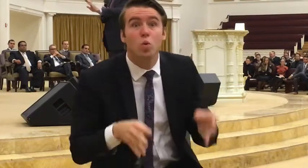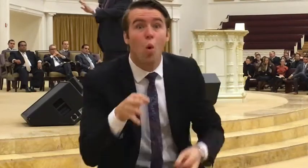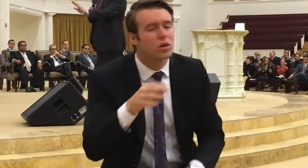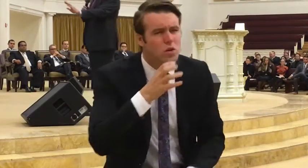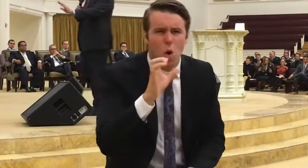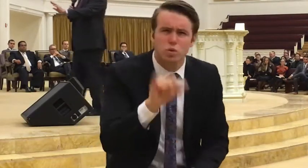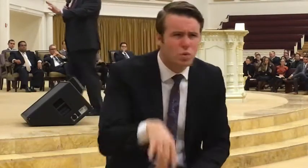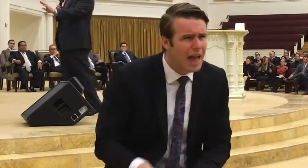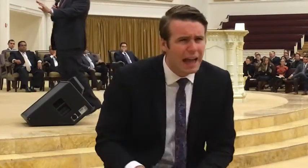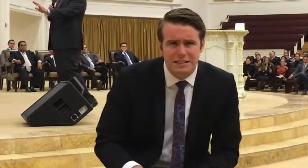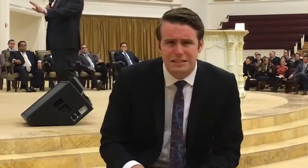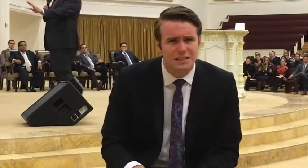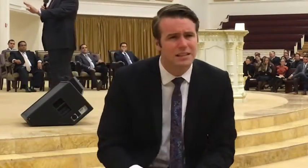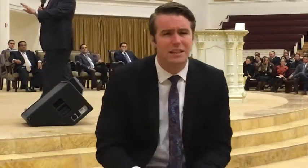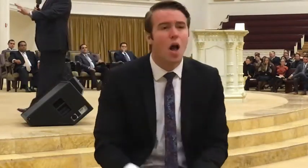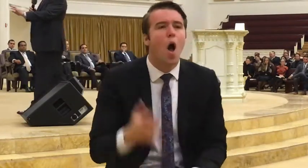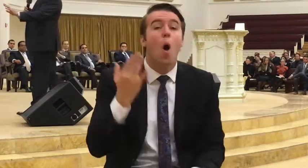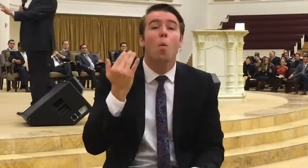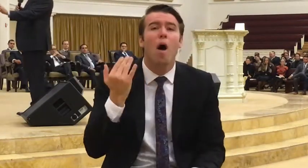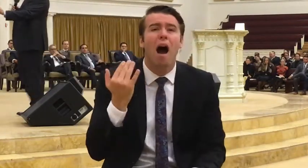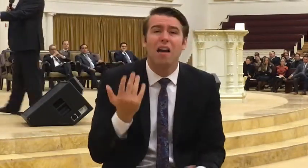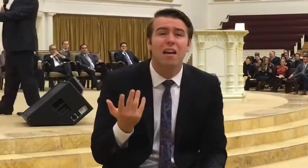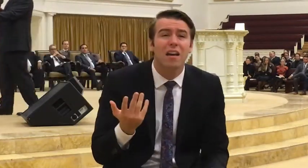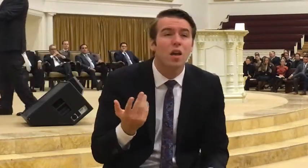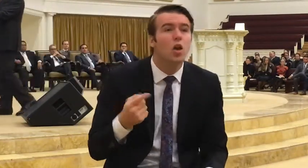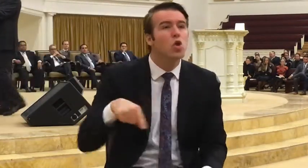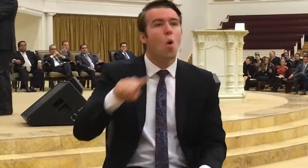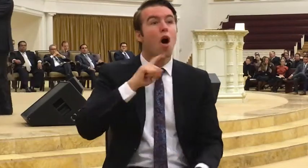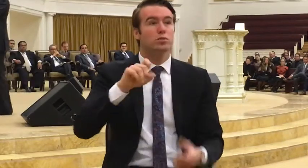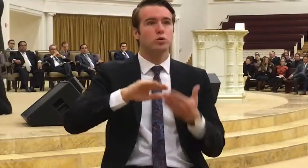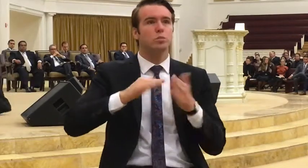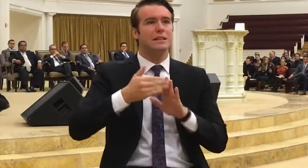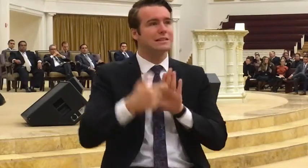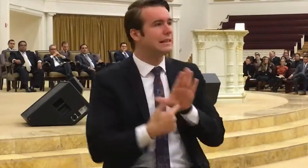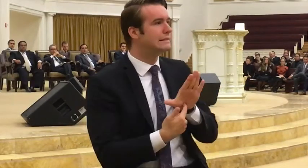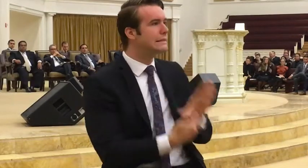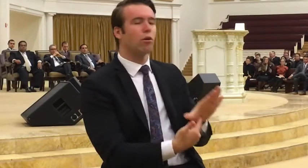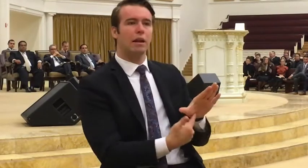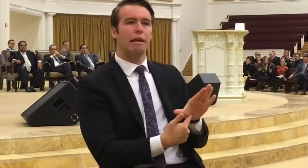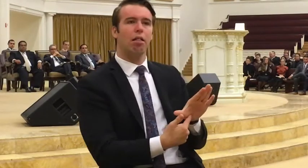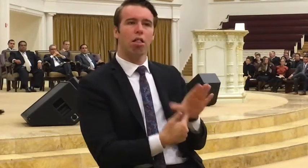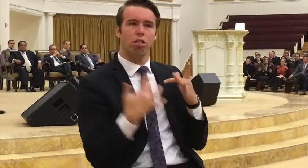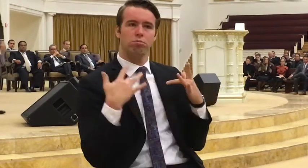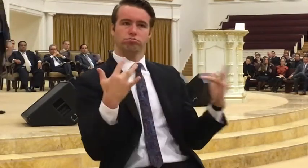that. Why? Because you're supposed to be a city set on a hill.